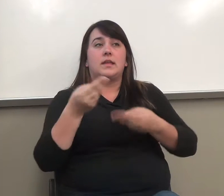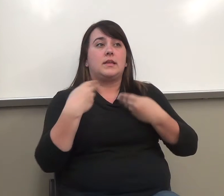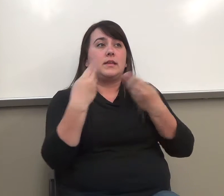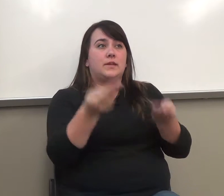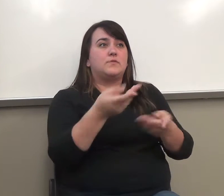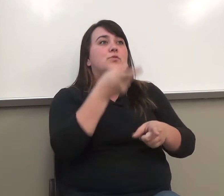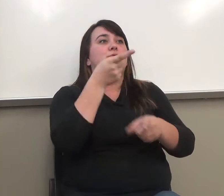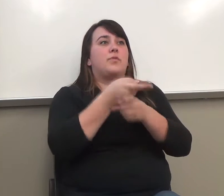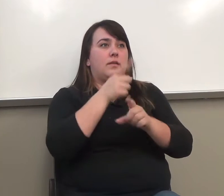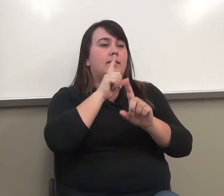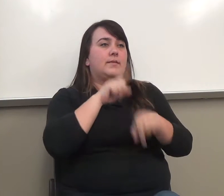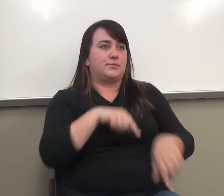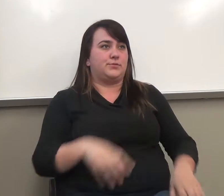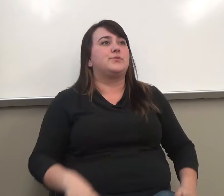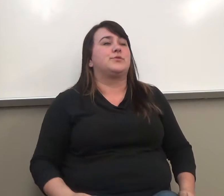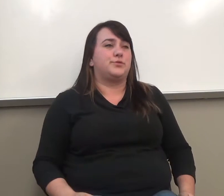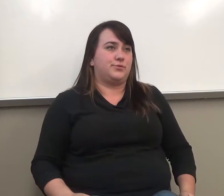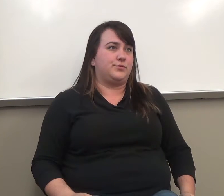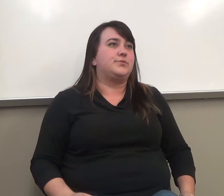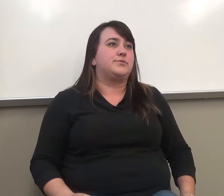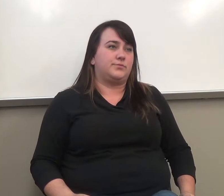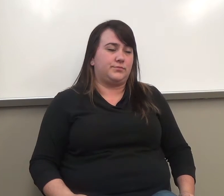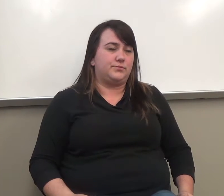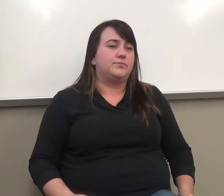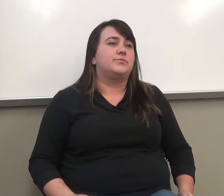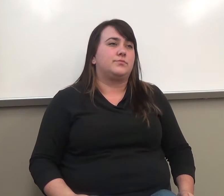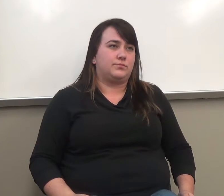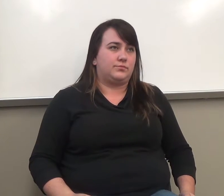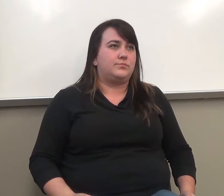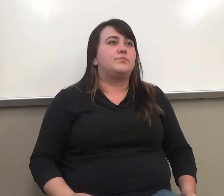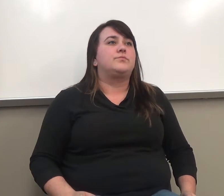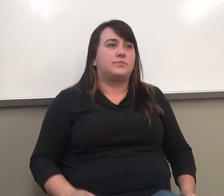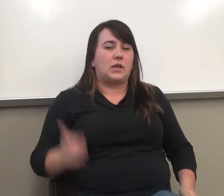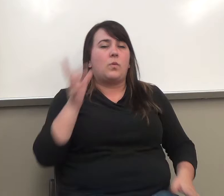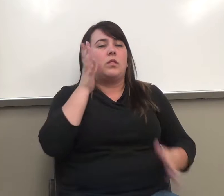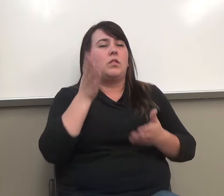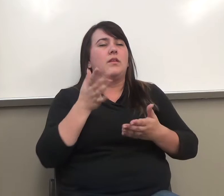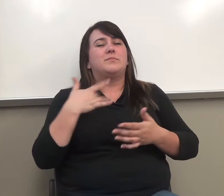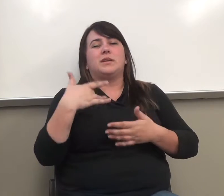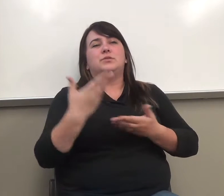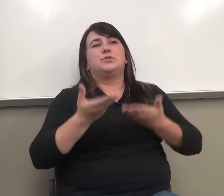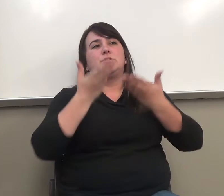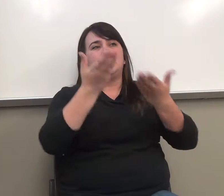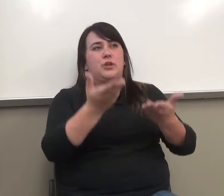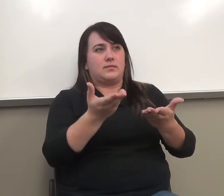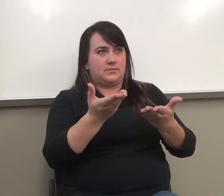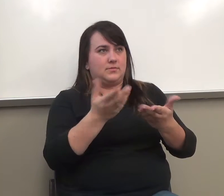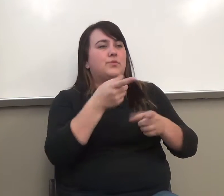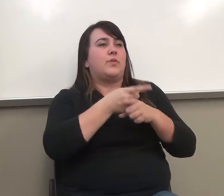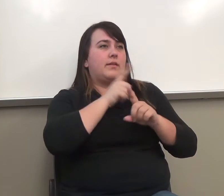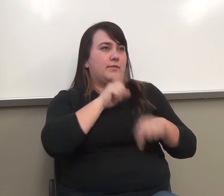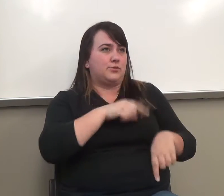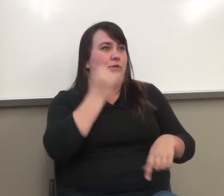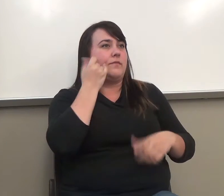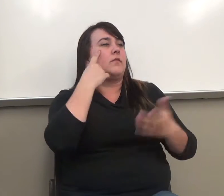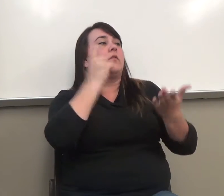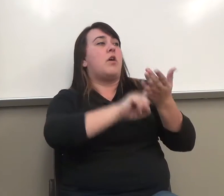answer. It does end up with the right answer. Whatever it calls a mistake, it ends up with the right answer.